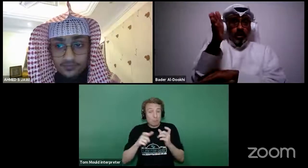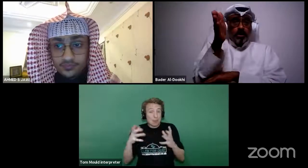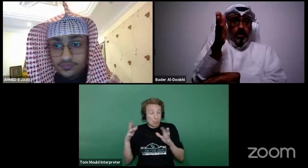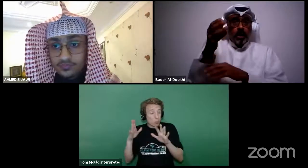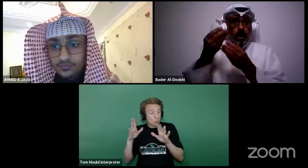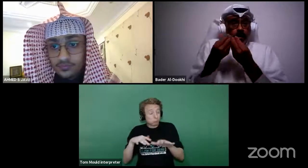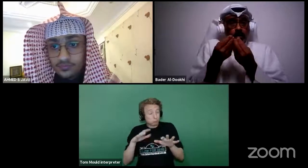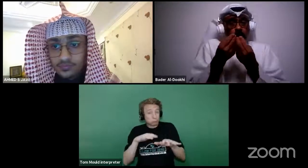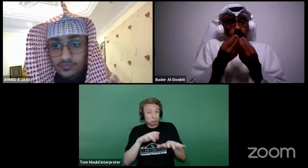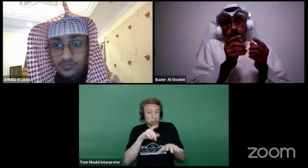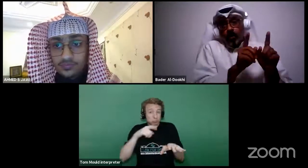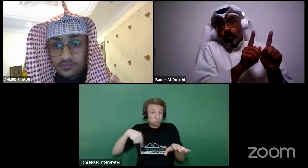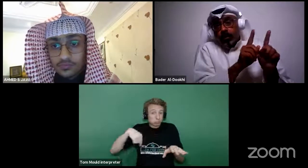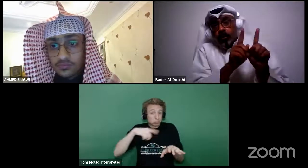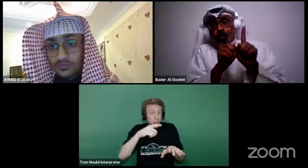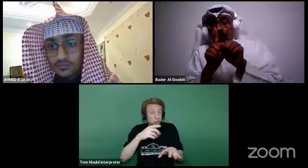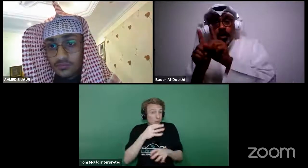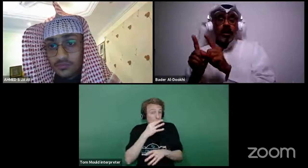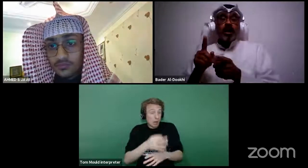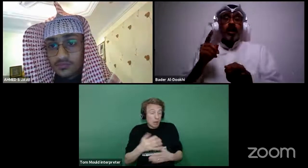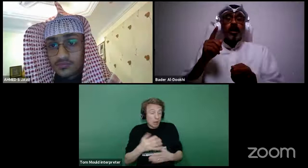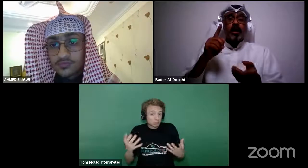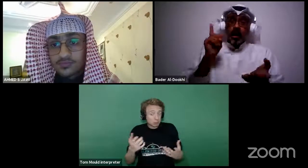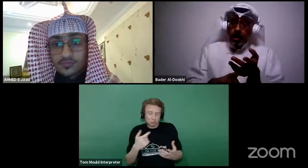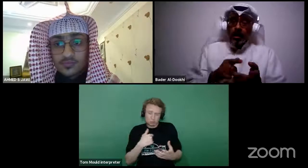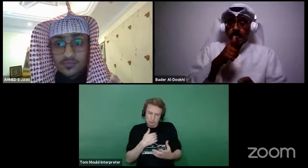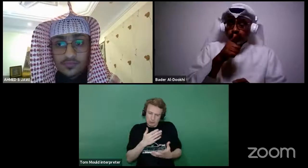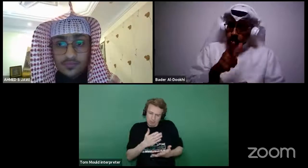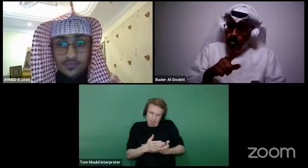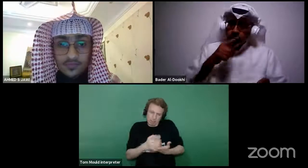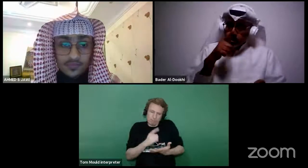returned, and indeed we are telling the truth.